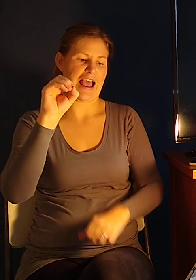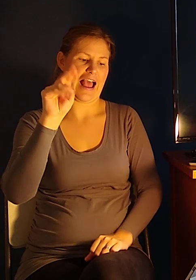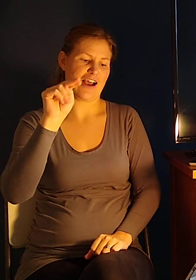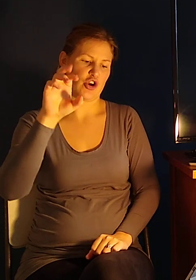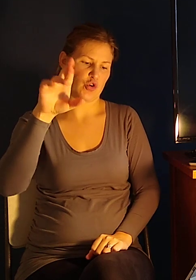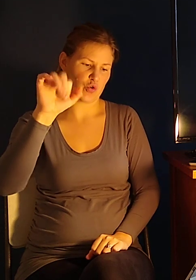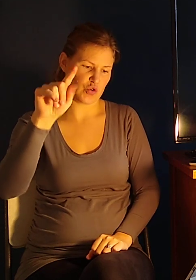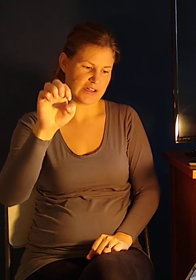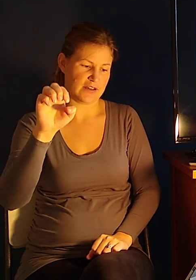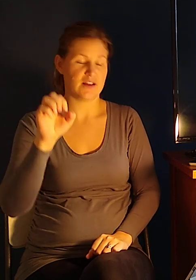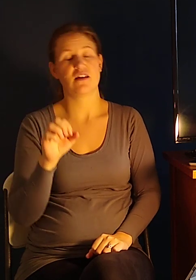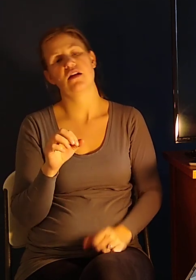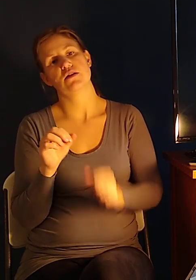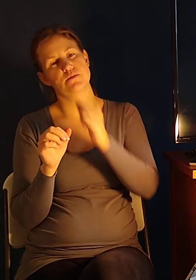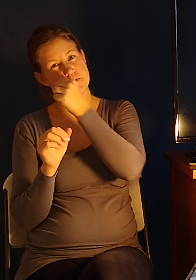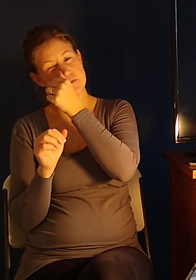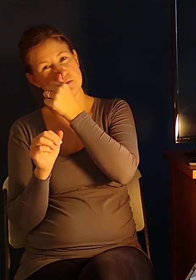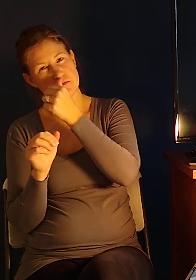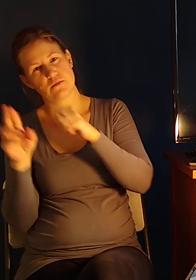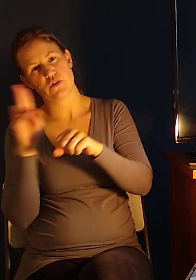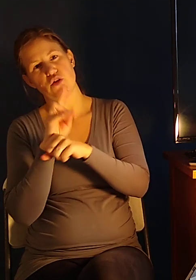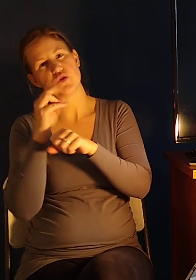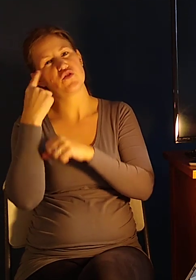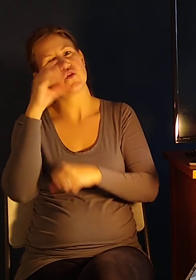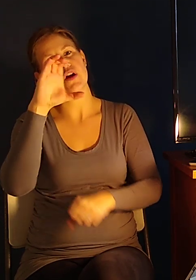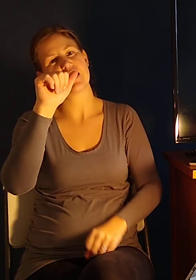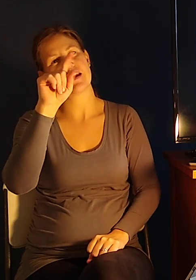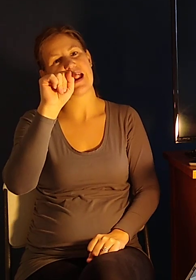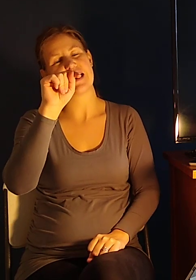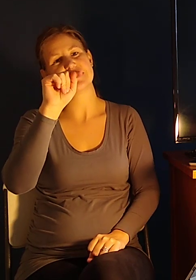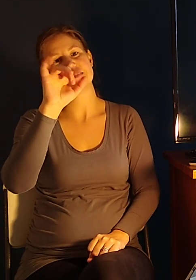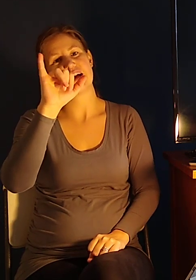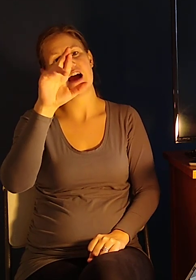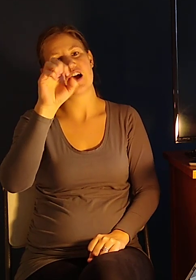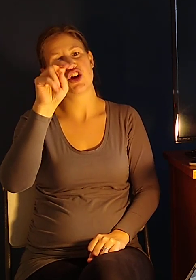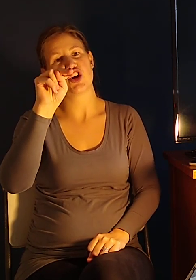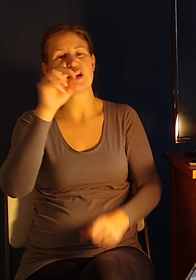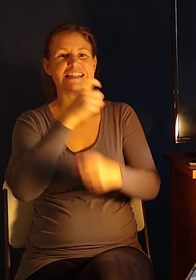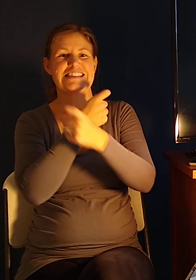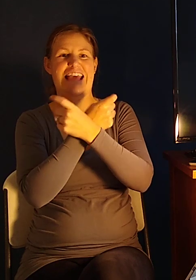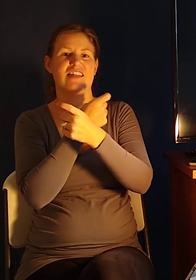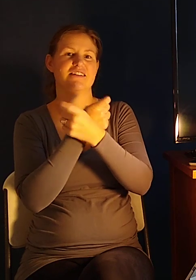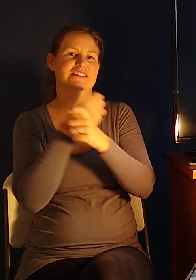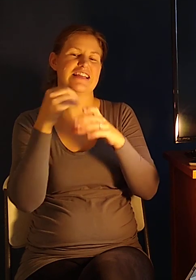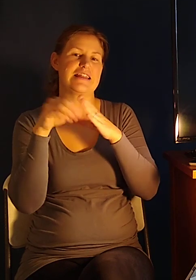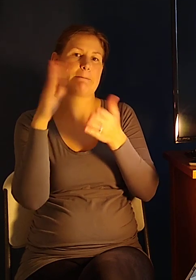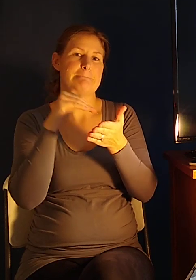The extensive use of cast iron skeletons in the mid-19th century prepared the way